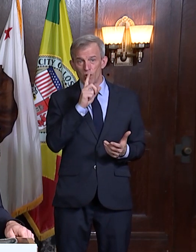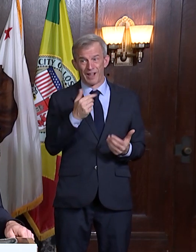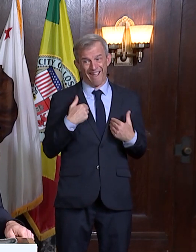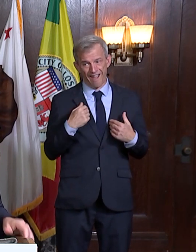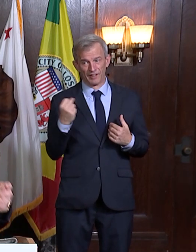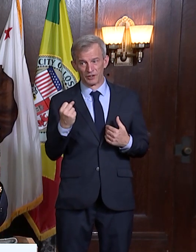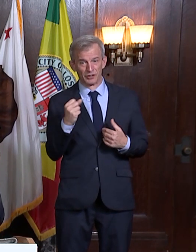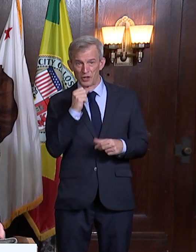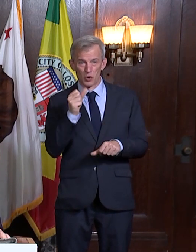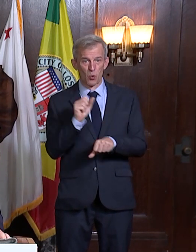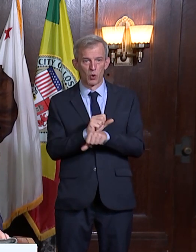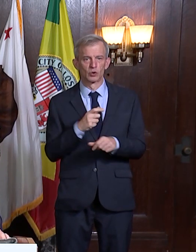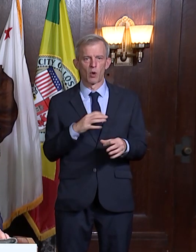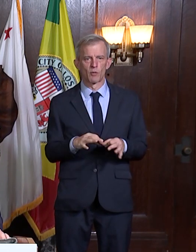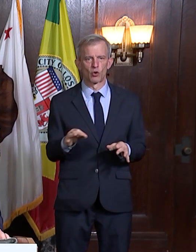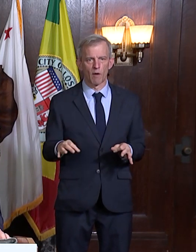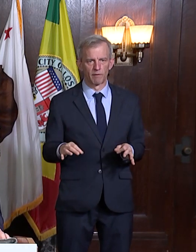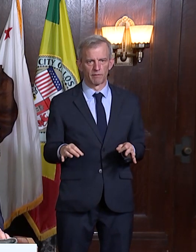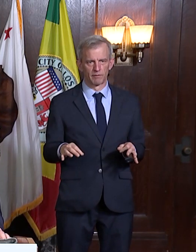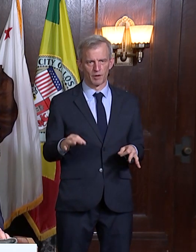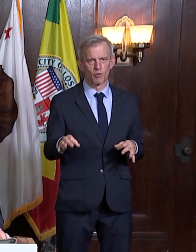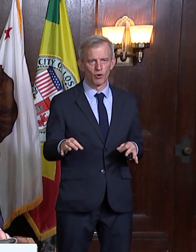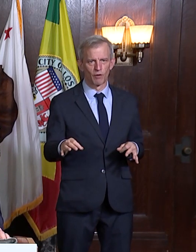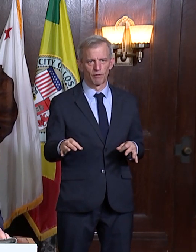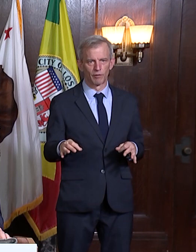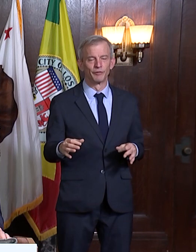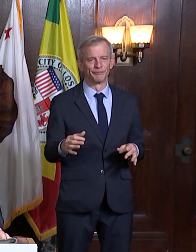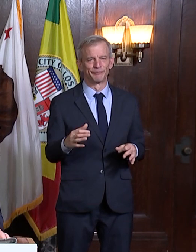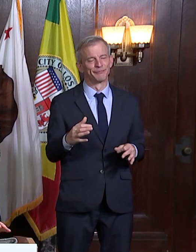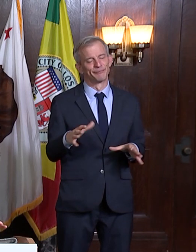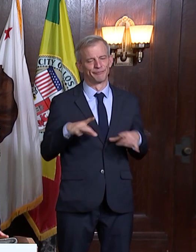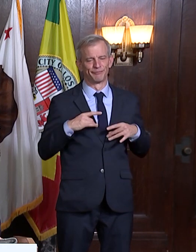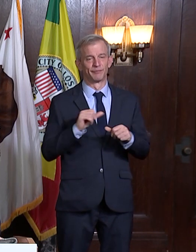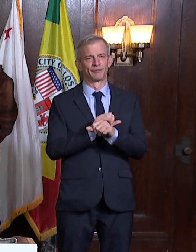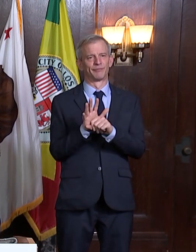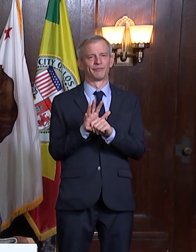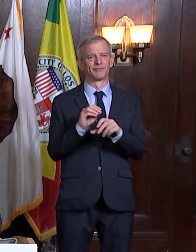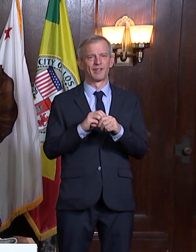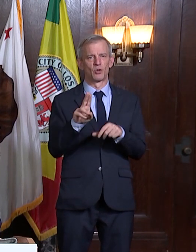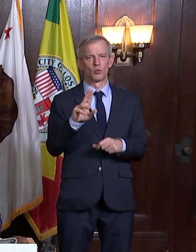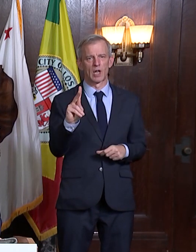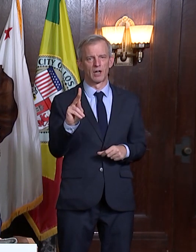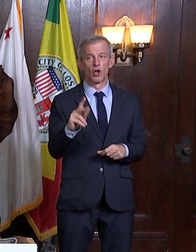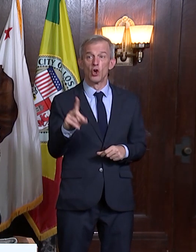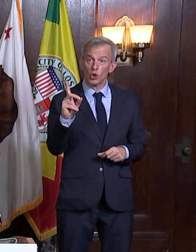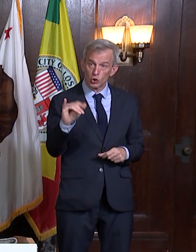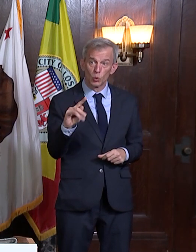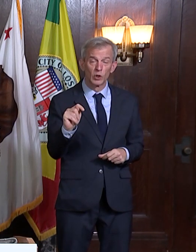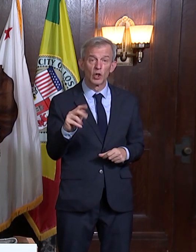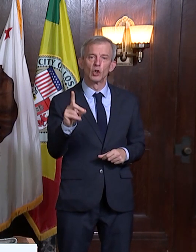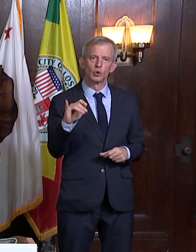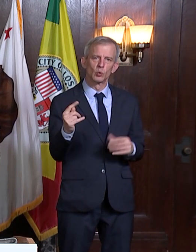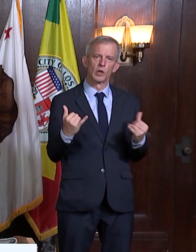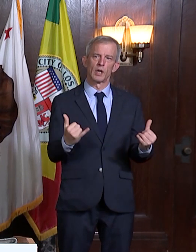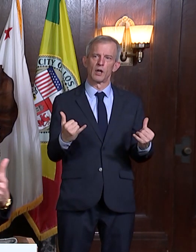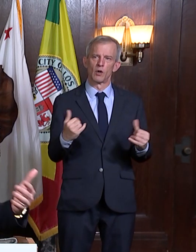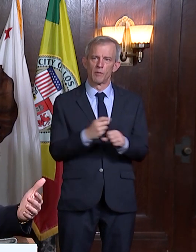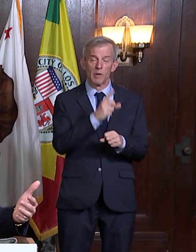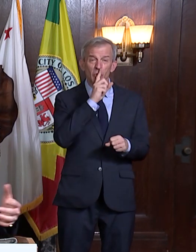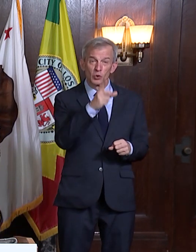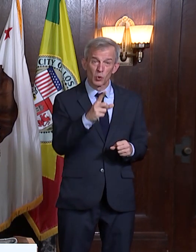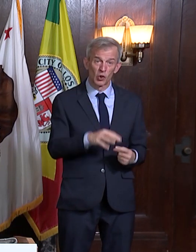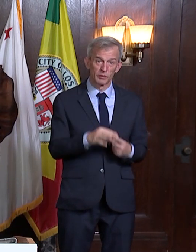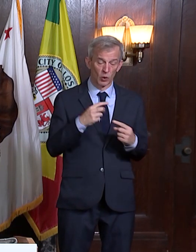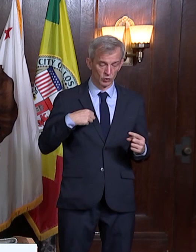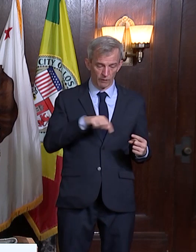so I put it off, and I got COVID while I was in the United Kingdom. Do it, and do it now. Make sure, especially those of us that were